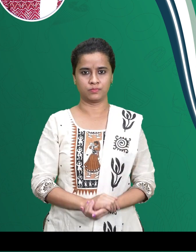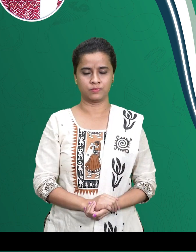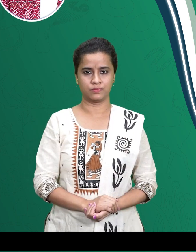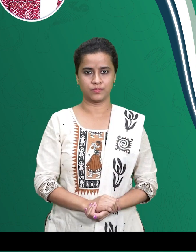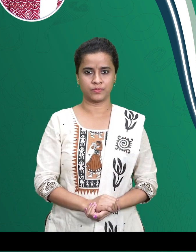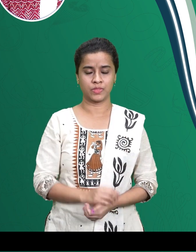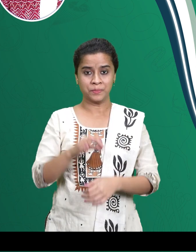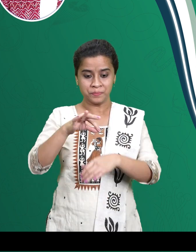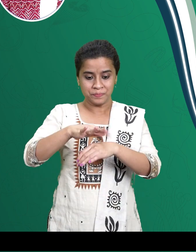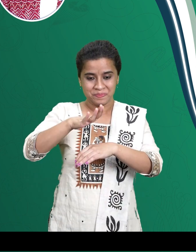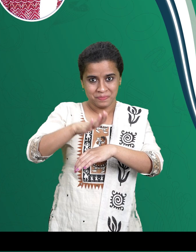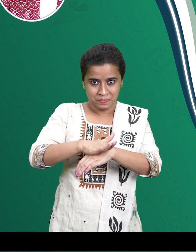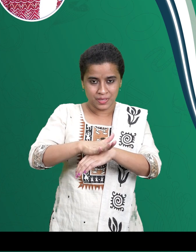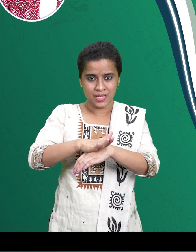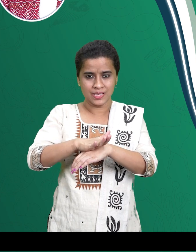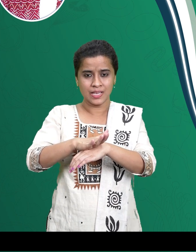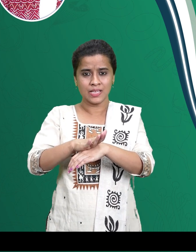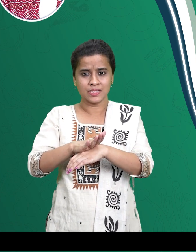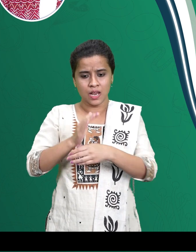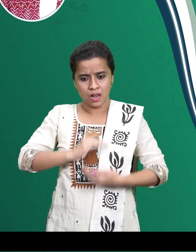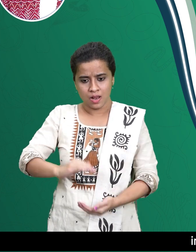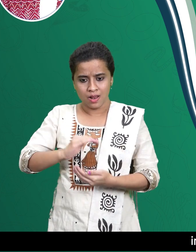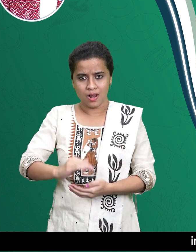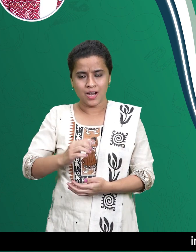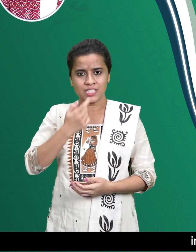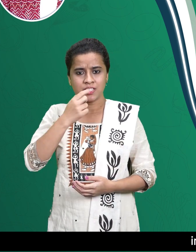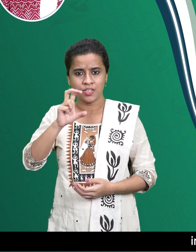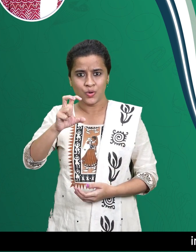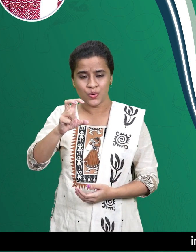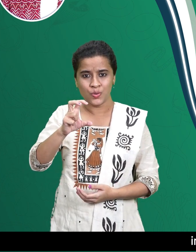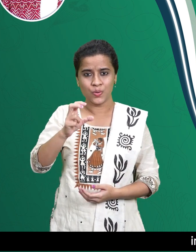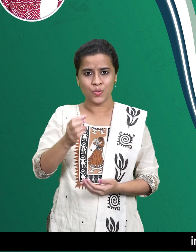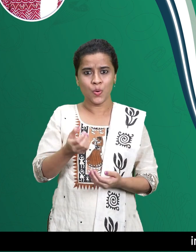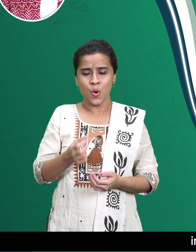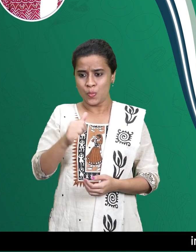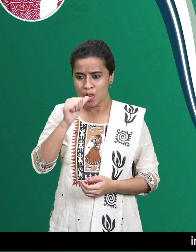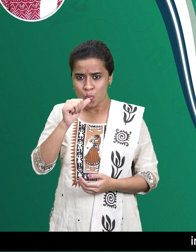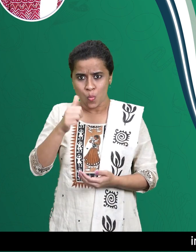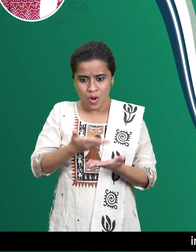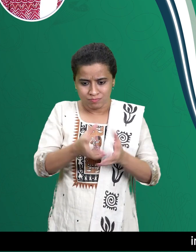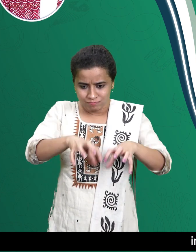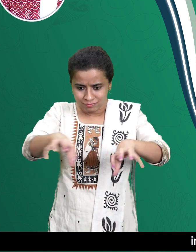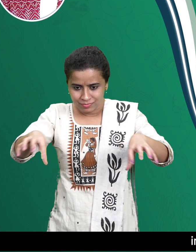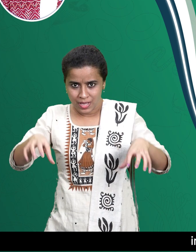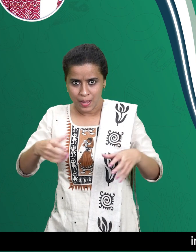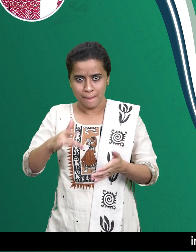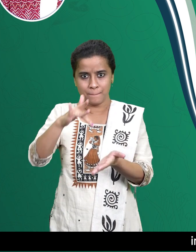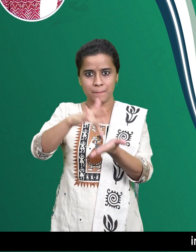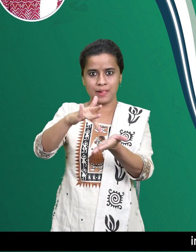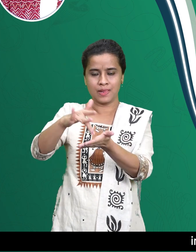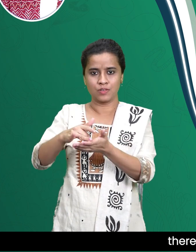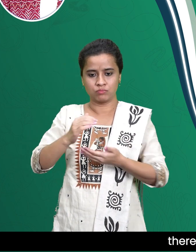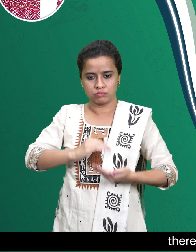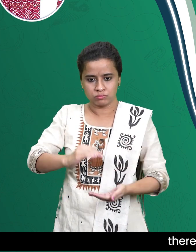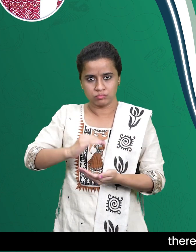Mosquitoes lay their eggs in waterlogged places and